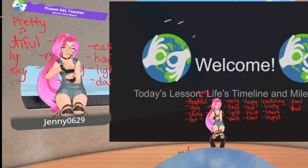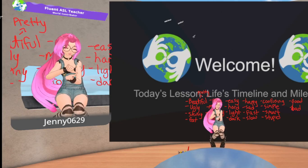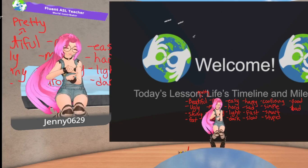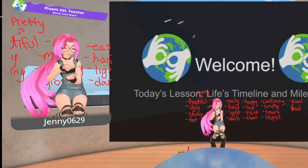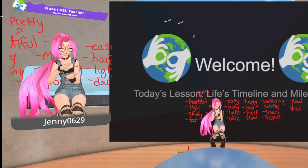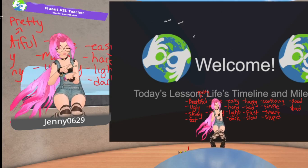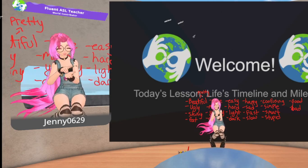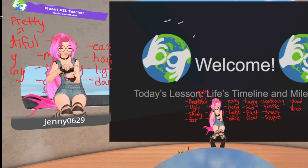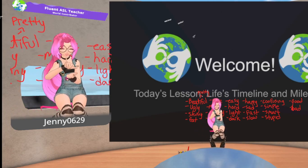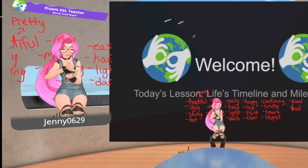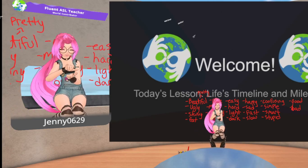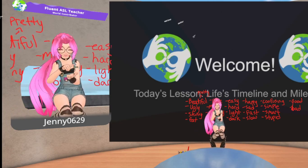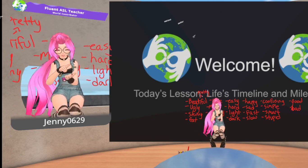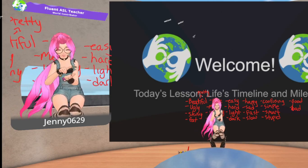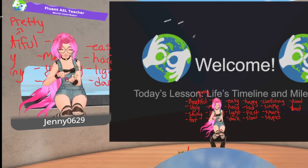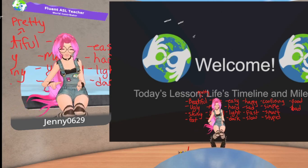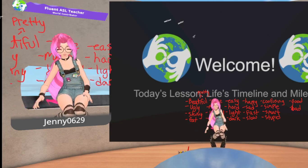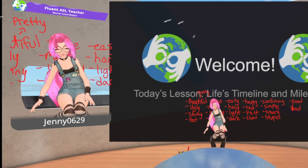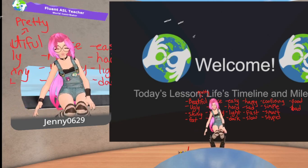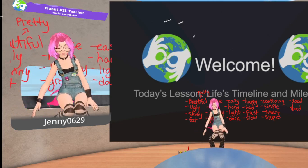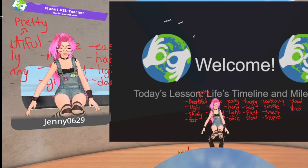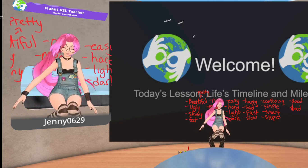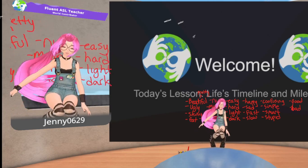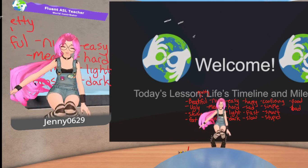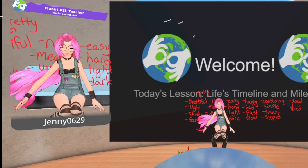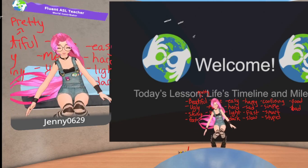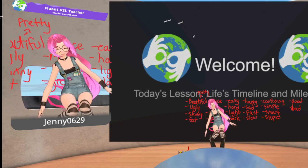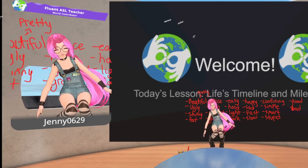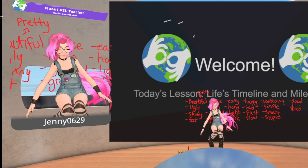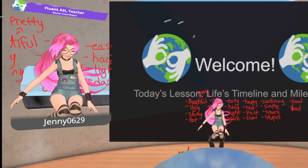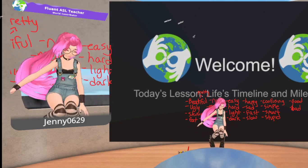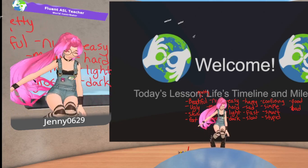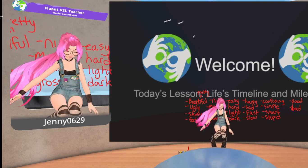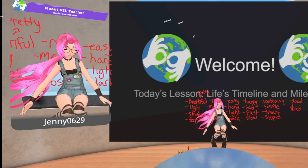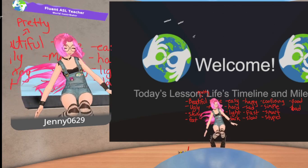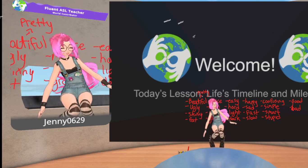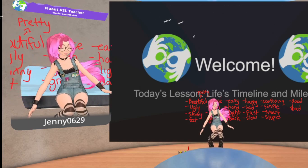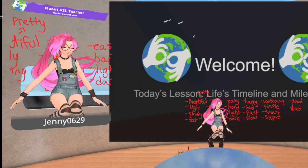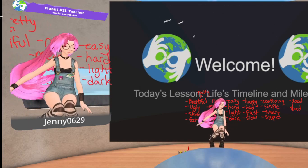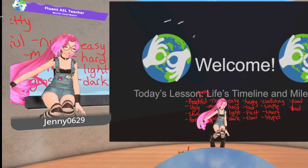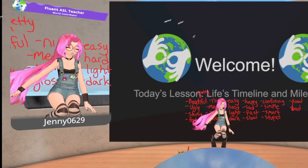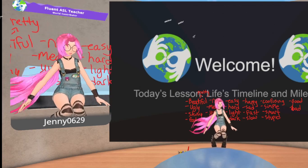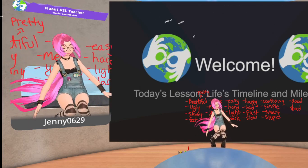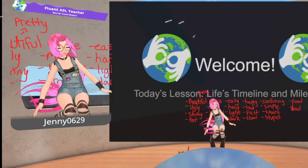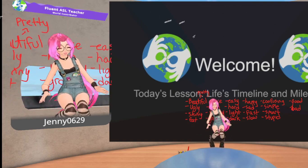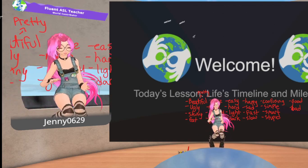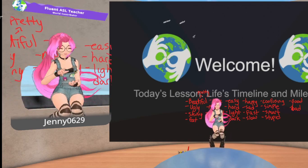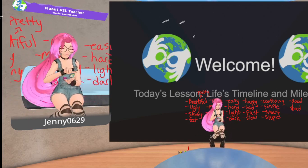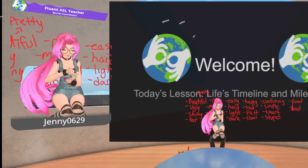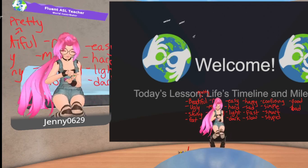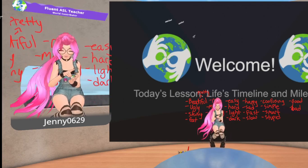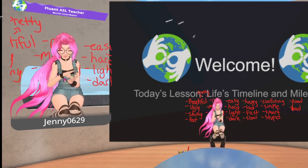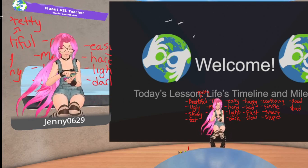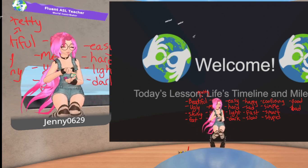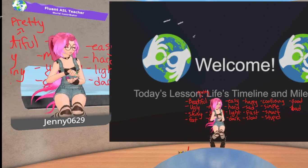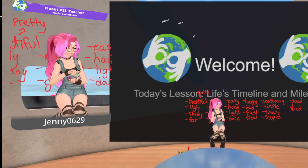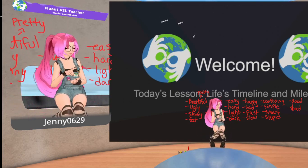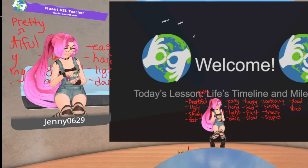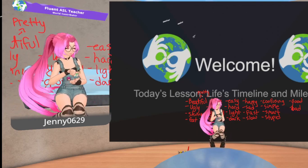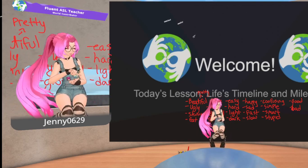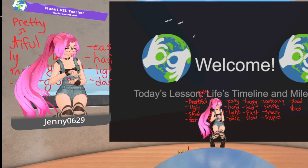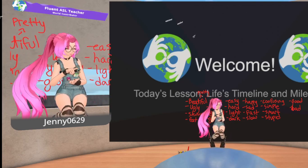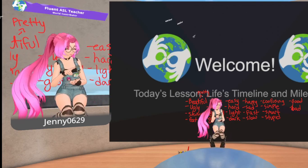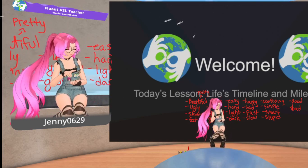back and forth. I imagine like if a very obese person was walking, they might kind of hobble back and forth.